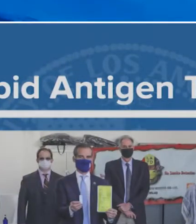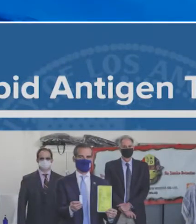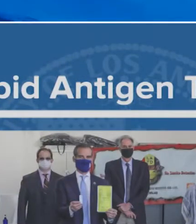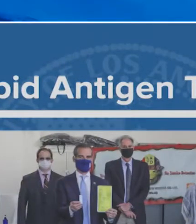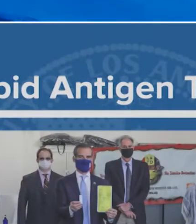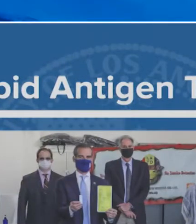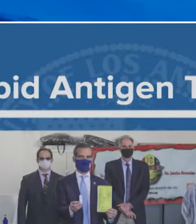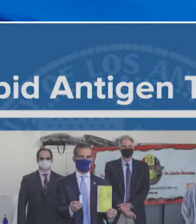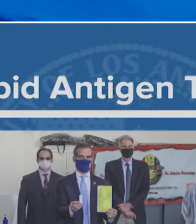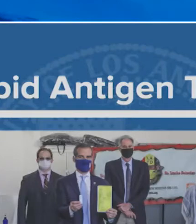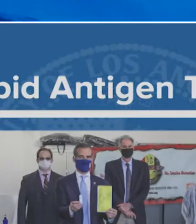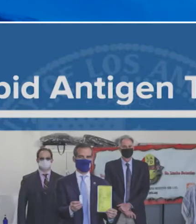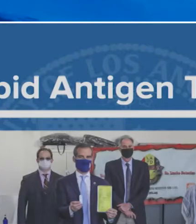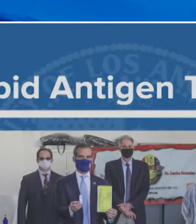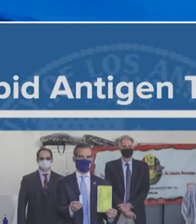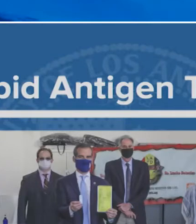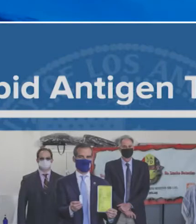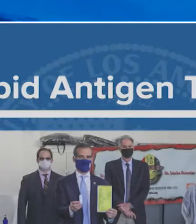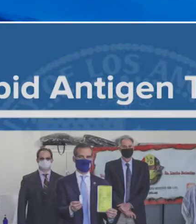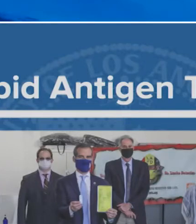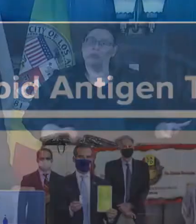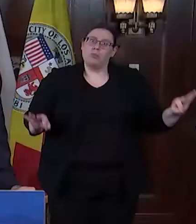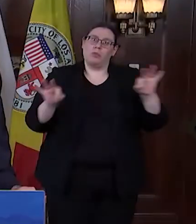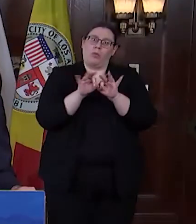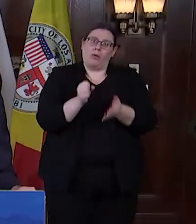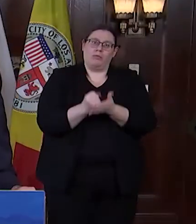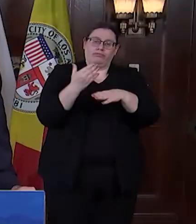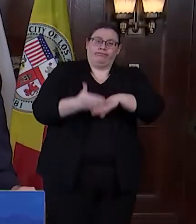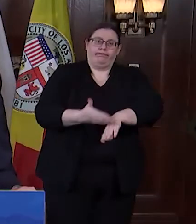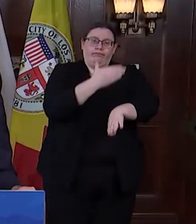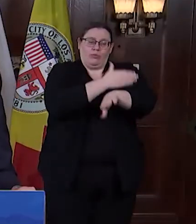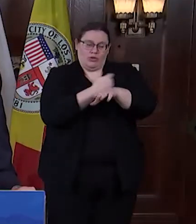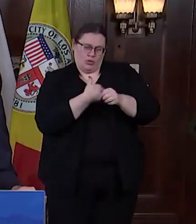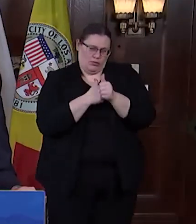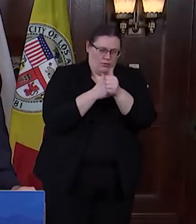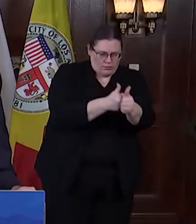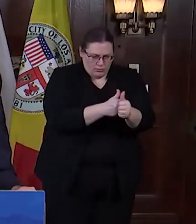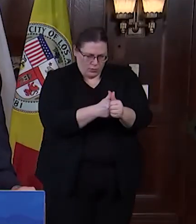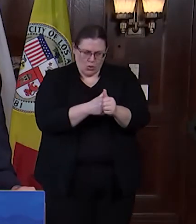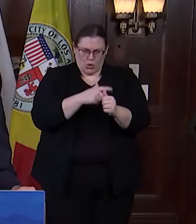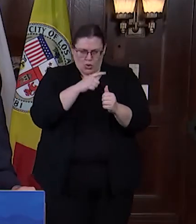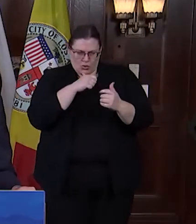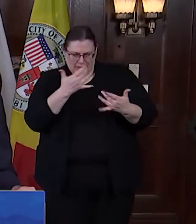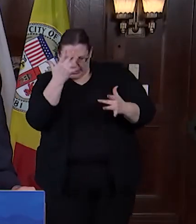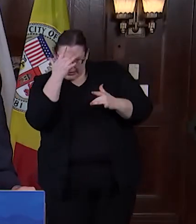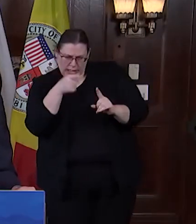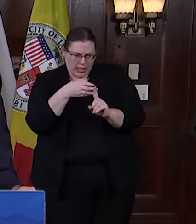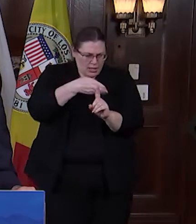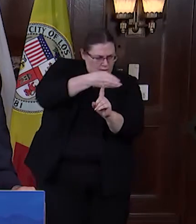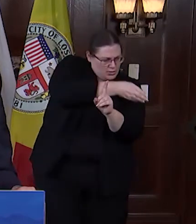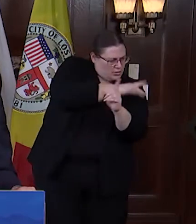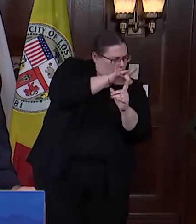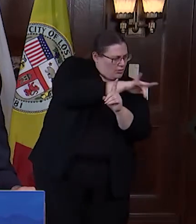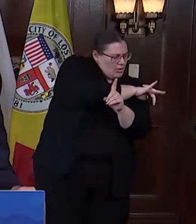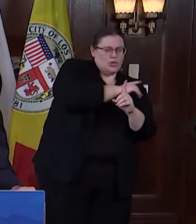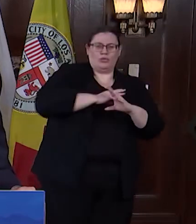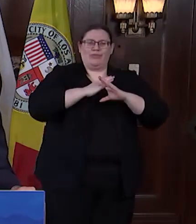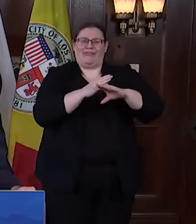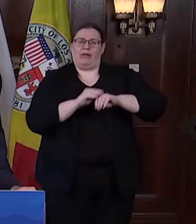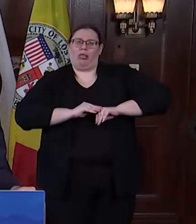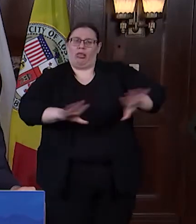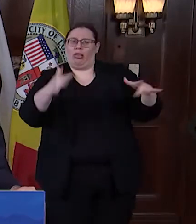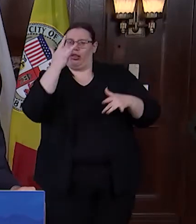have in the field, a critical step forward in our effort to track, trace, and stop this virus.